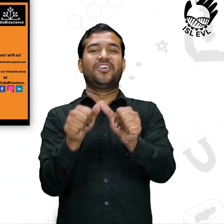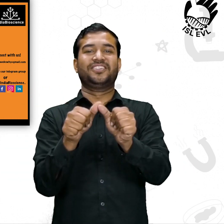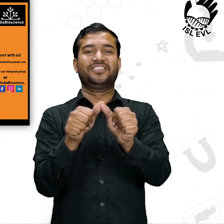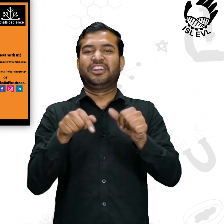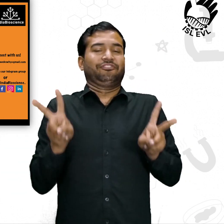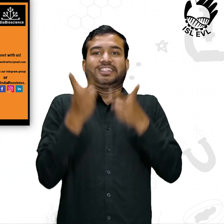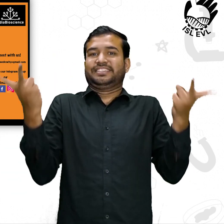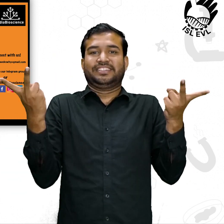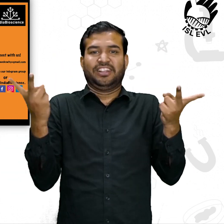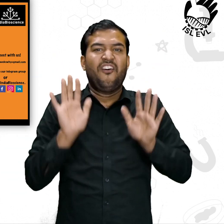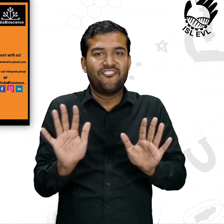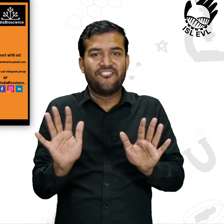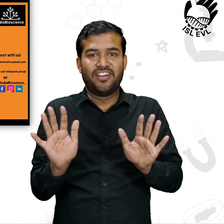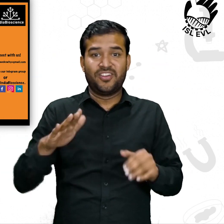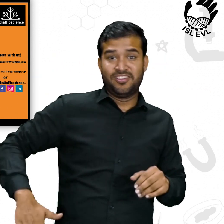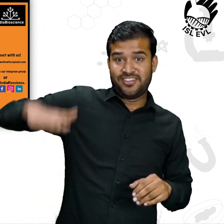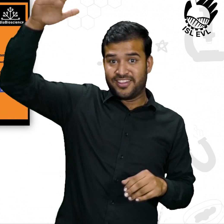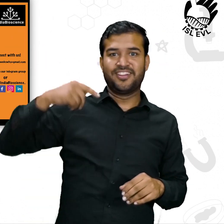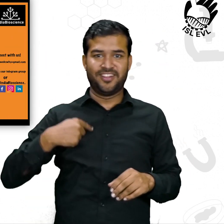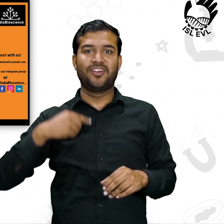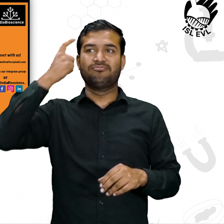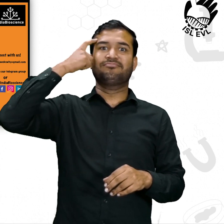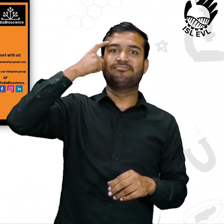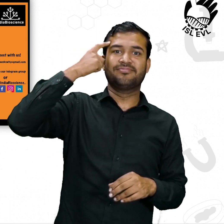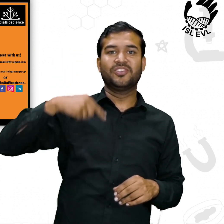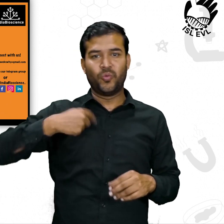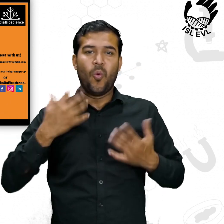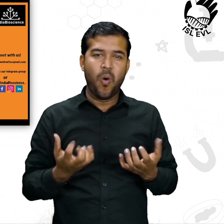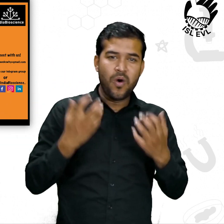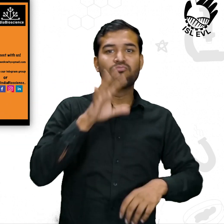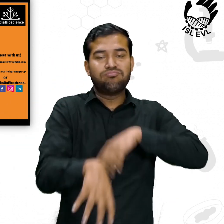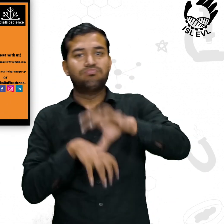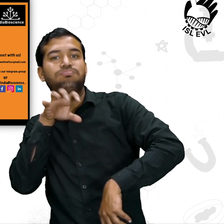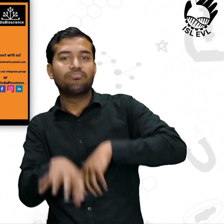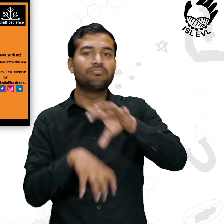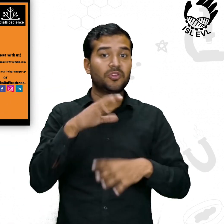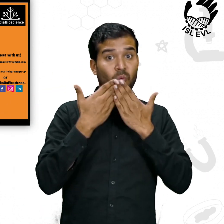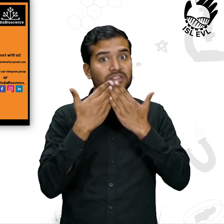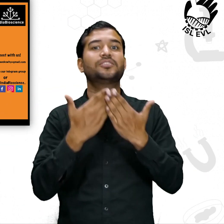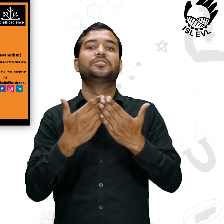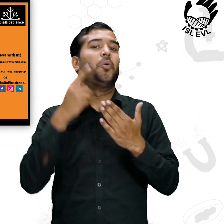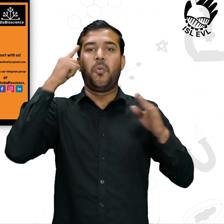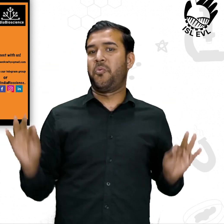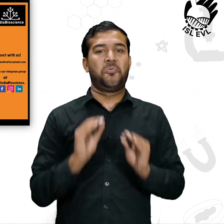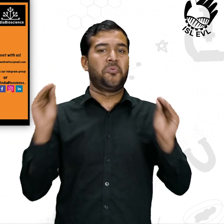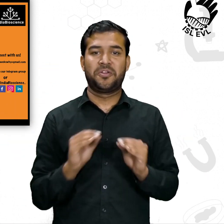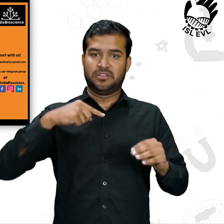a slightly unconventional answer that I never dreamt that I will be a wildlife biologist or something. So my basic interest was in